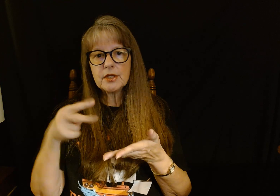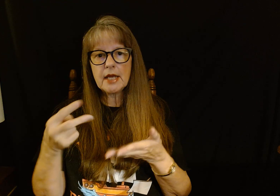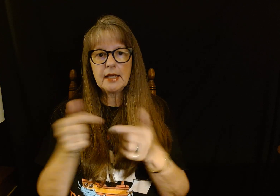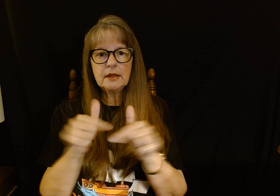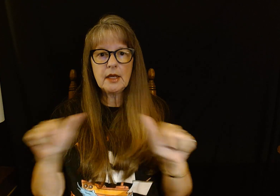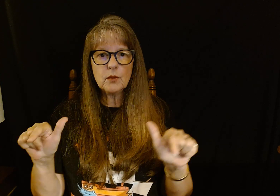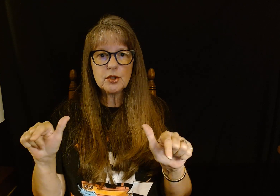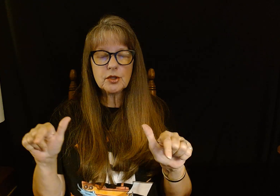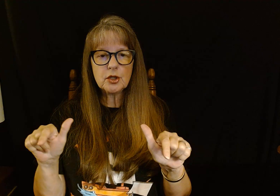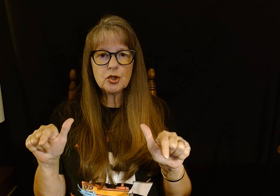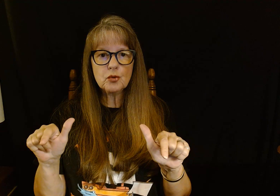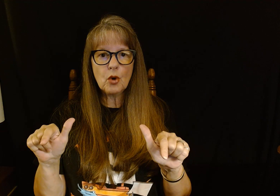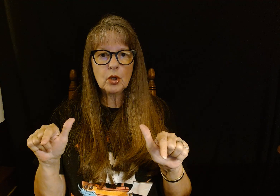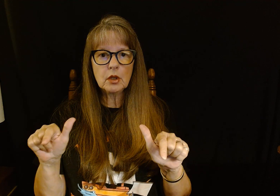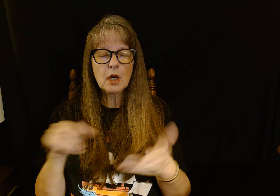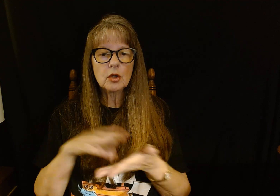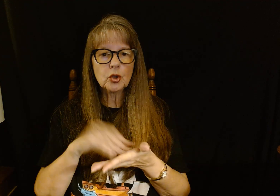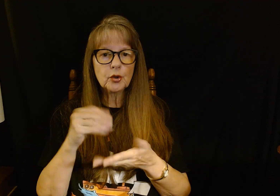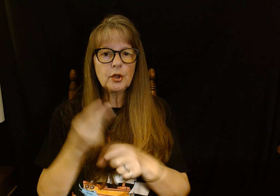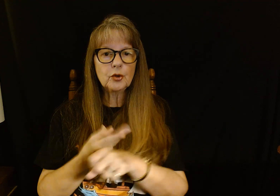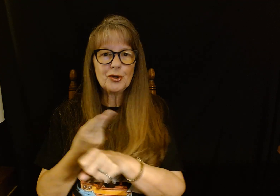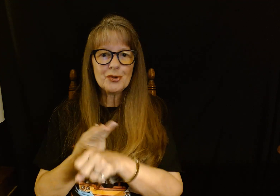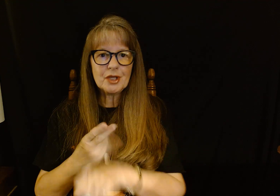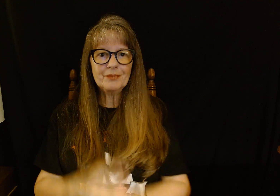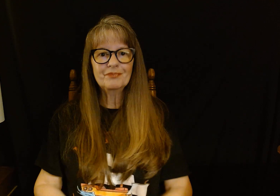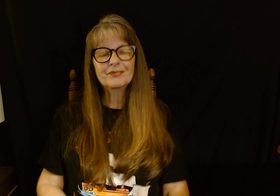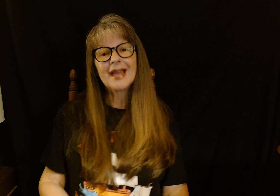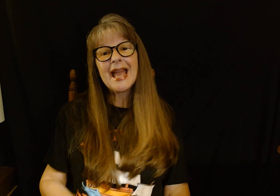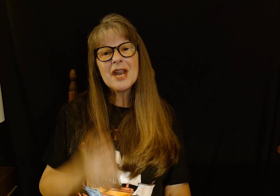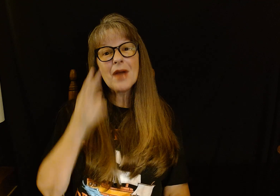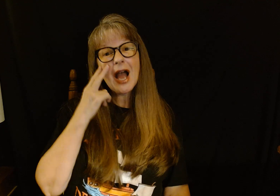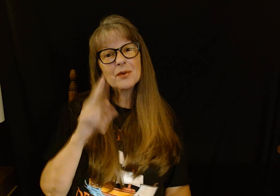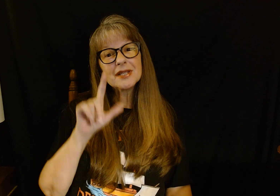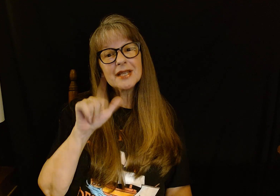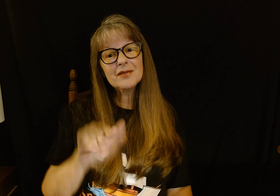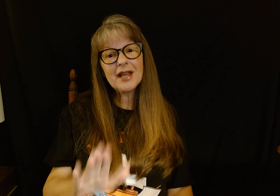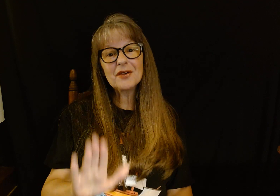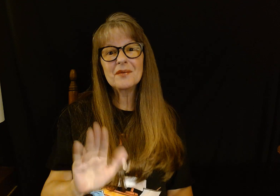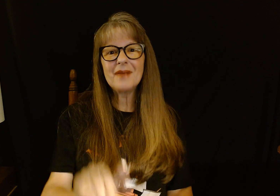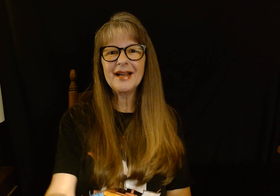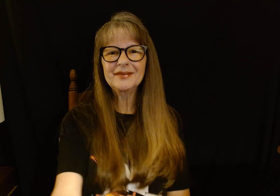second language that you are learning or using. Anyway, I will see you later. Bye.